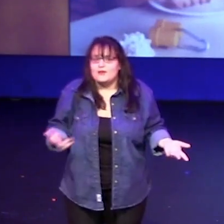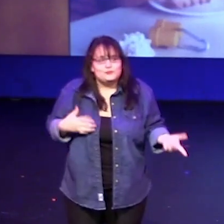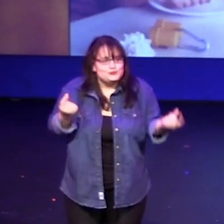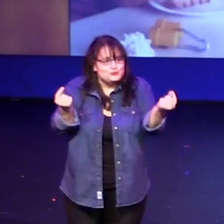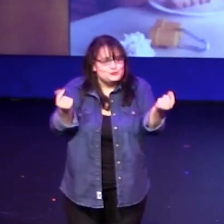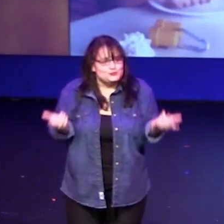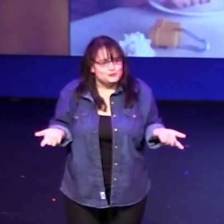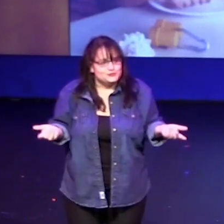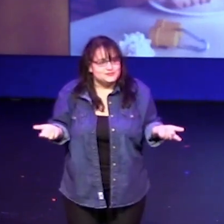that.